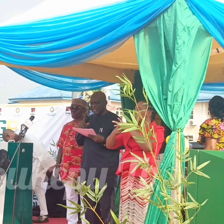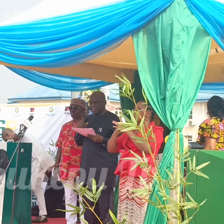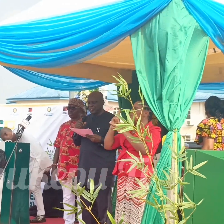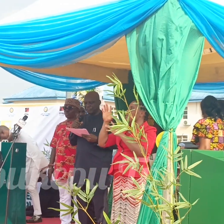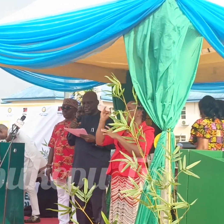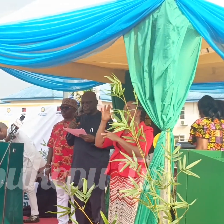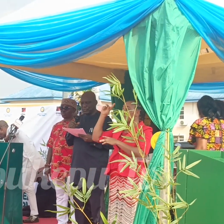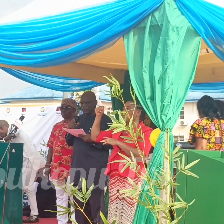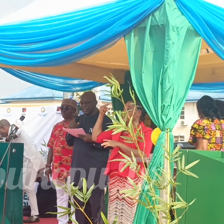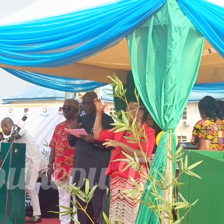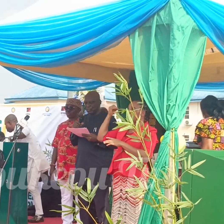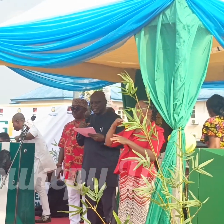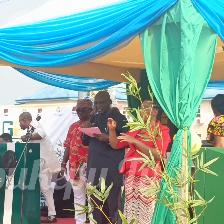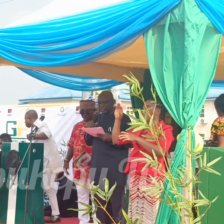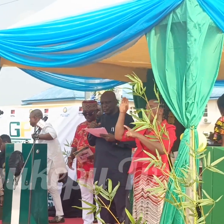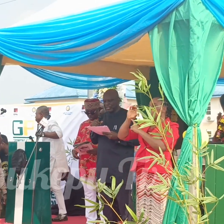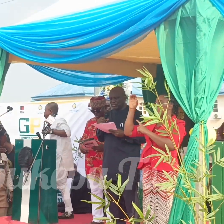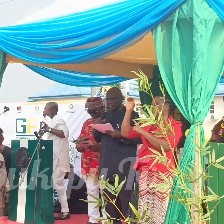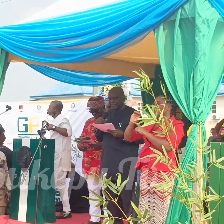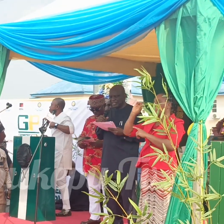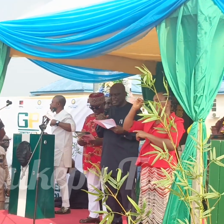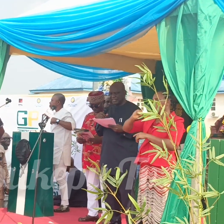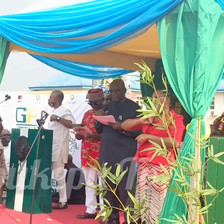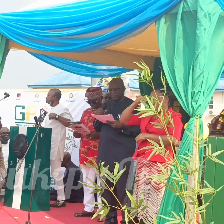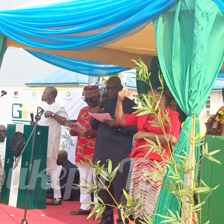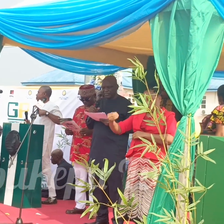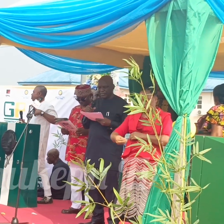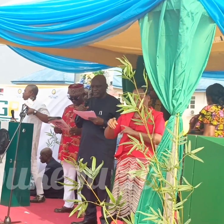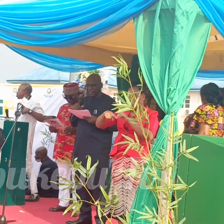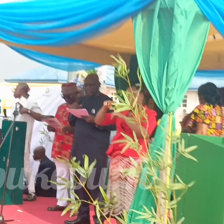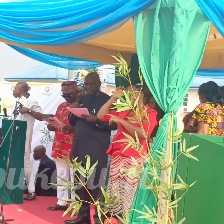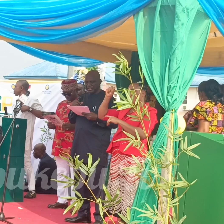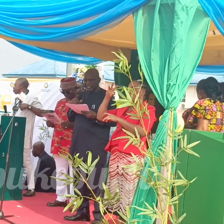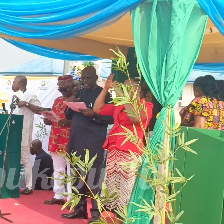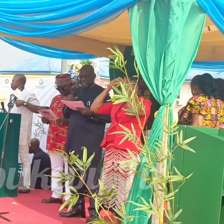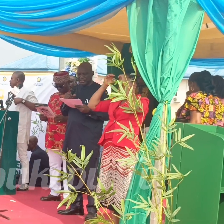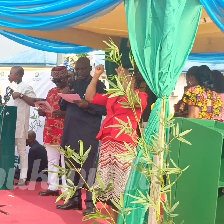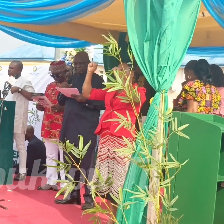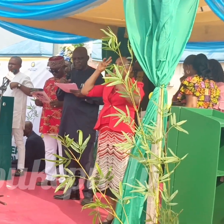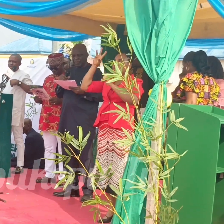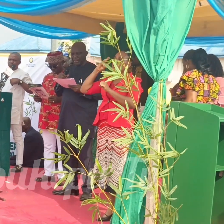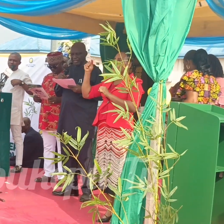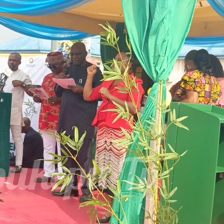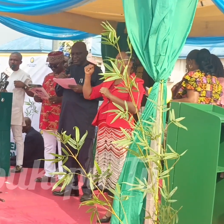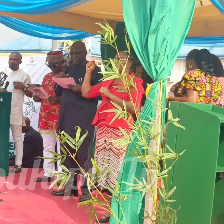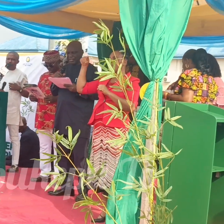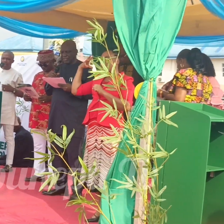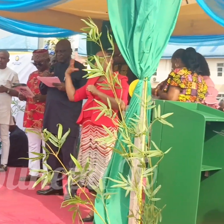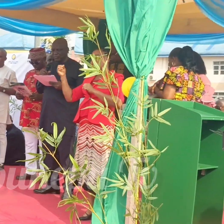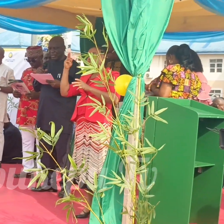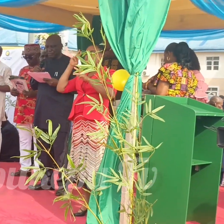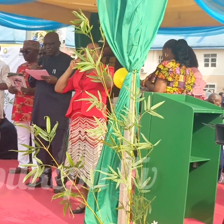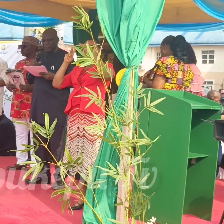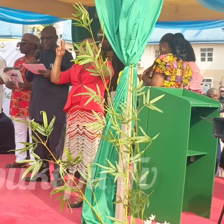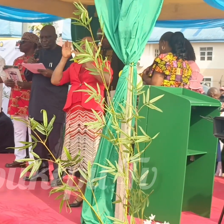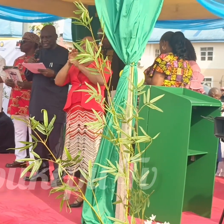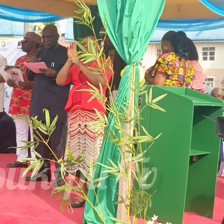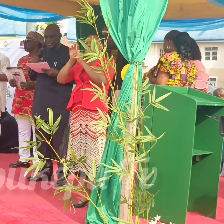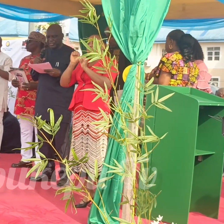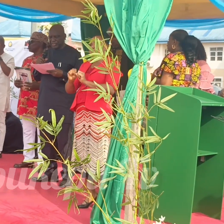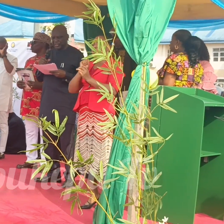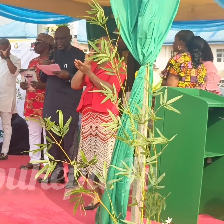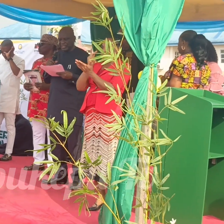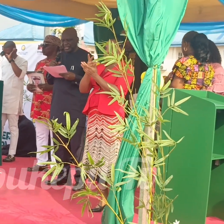the grace of Chief Olusegun Obasanjo when he was president. He was gracious and visionary enough to approve the